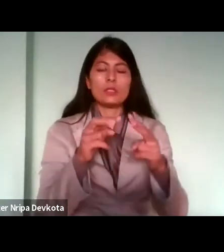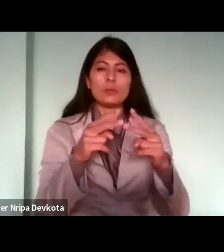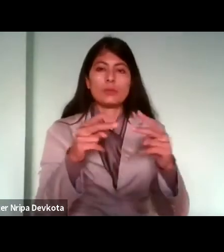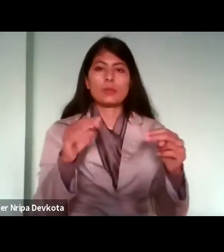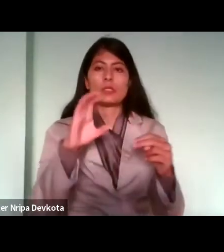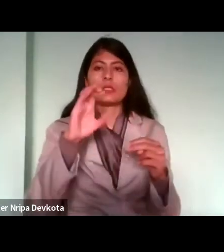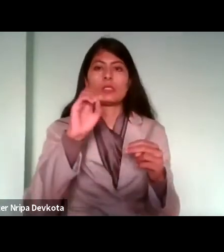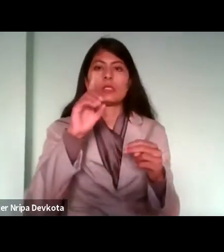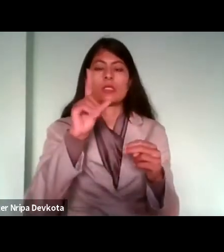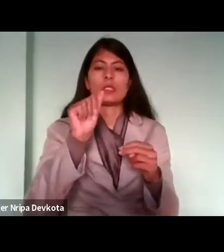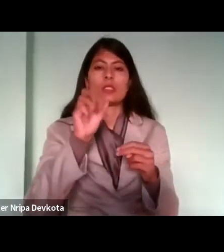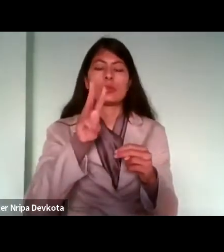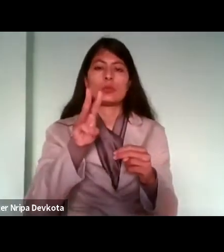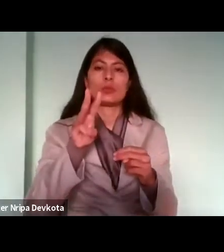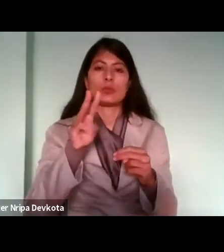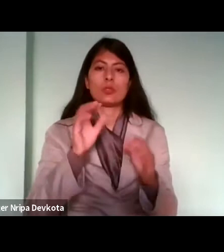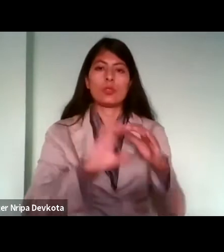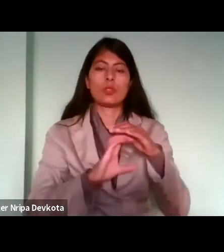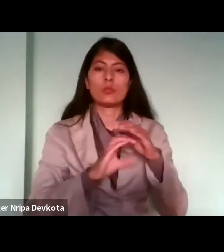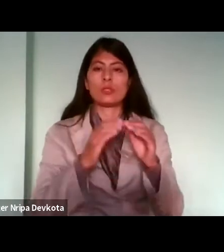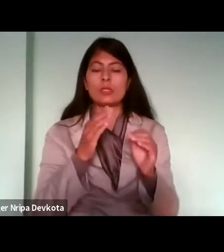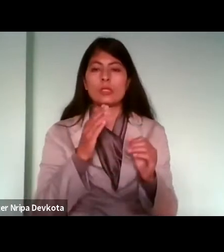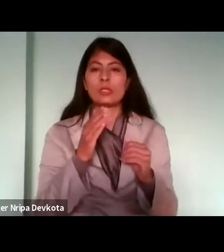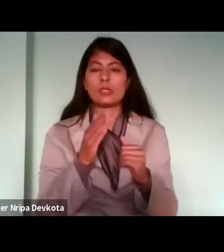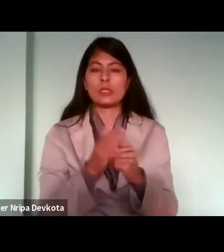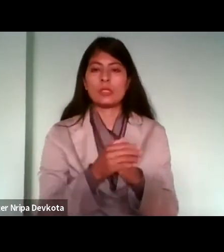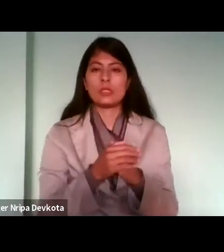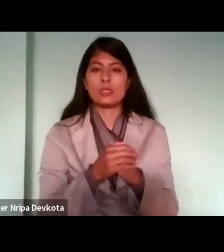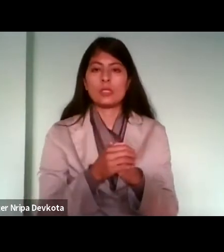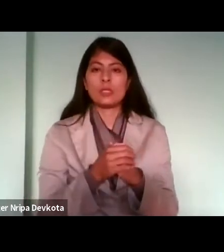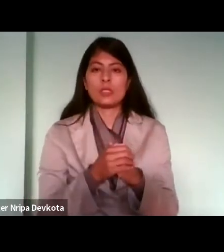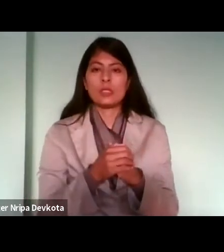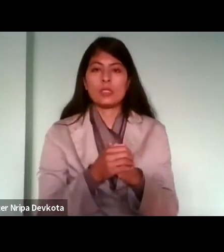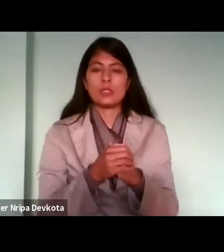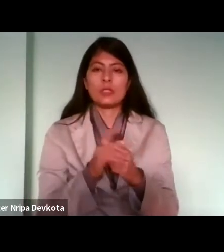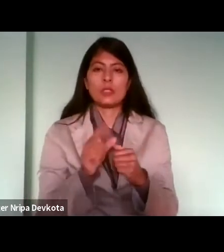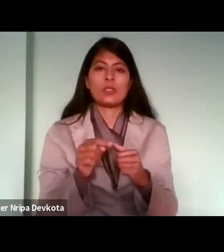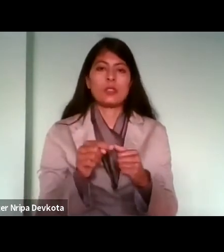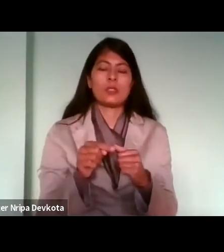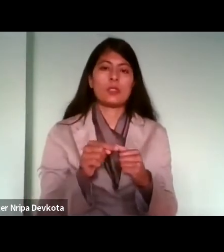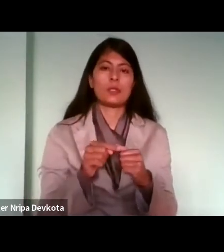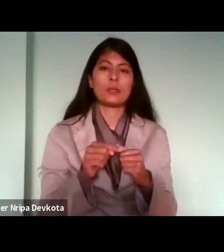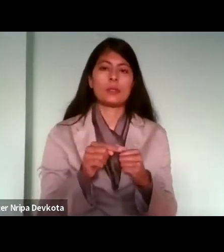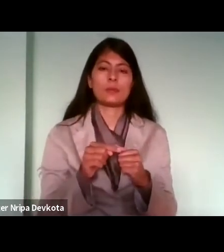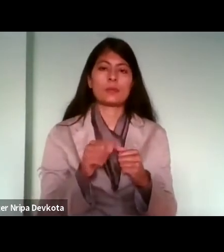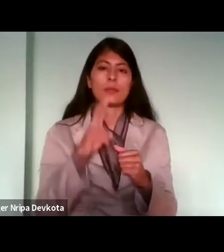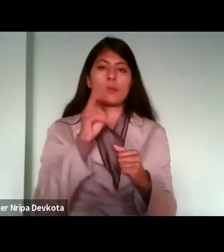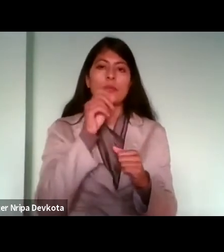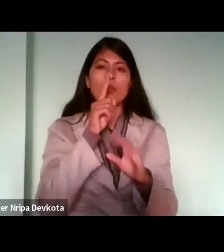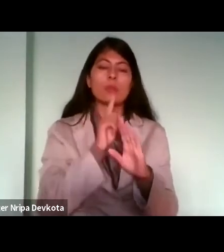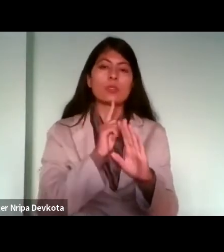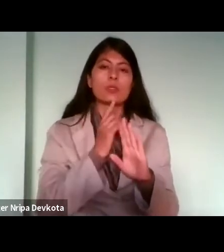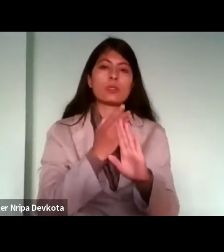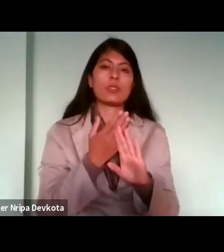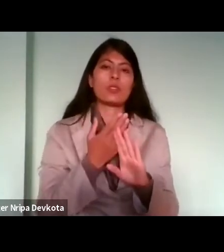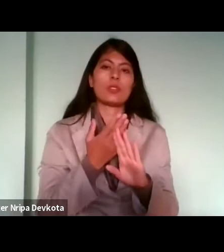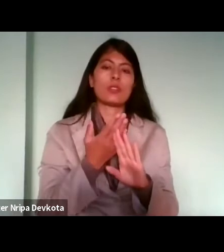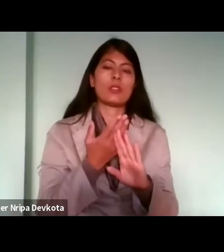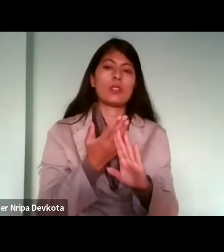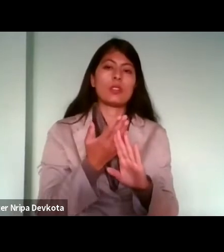committee actually in many ways almost went back in its own laying down of groundwork